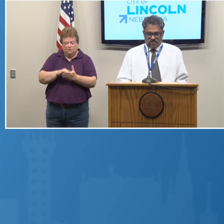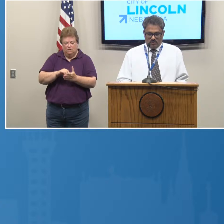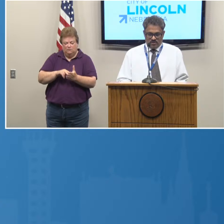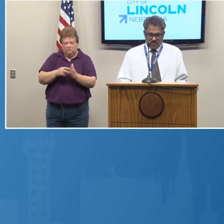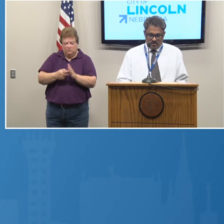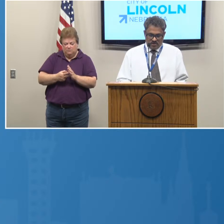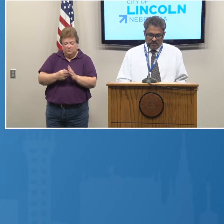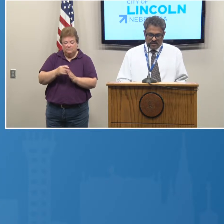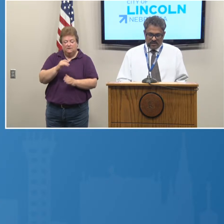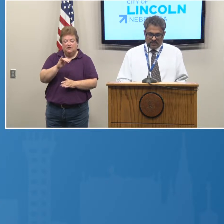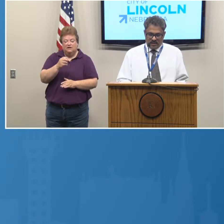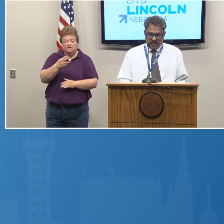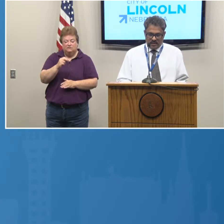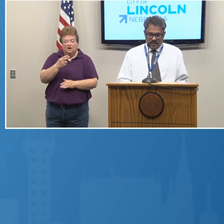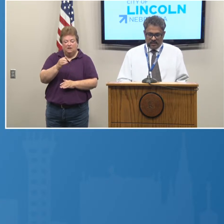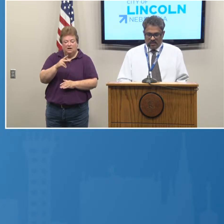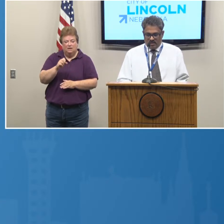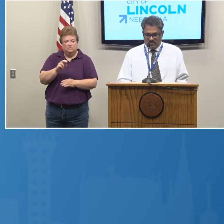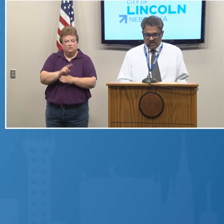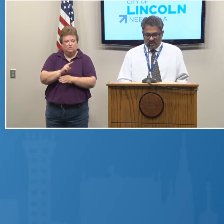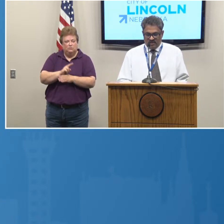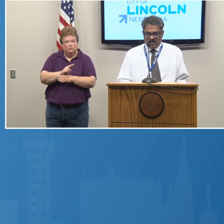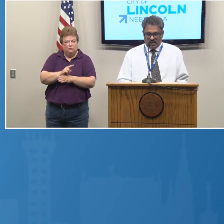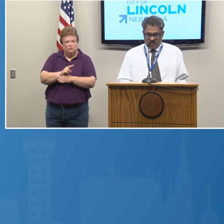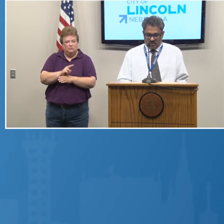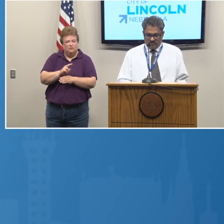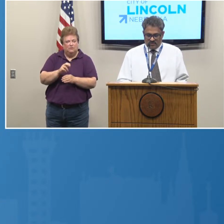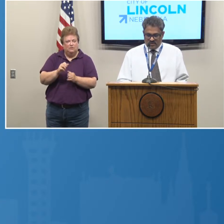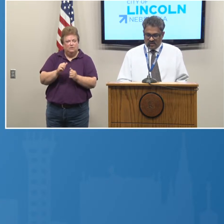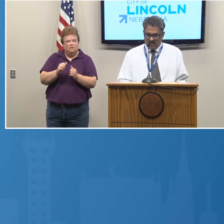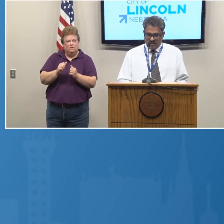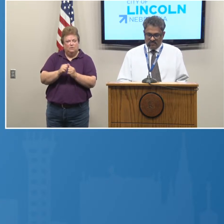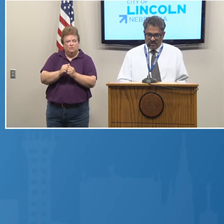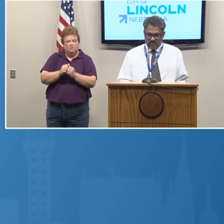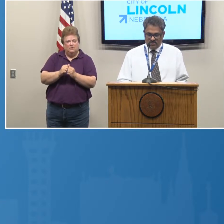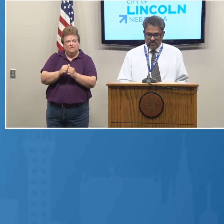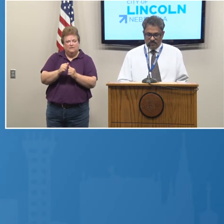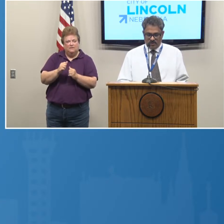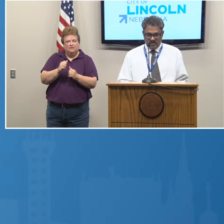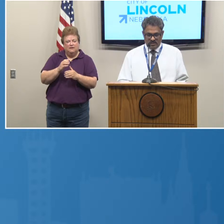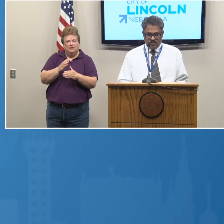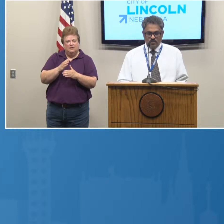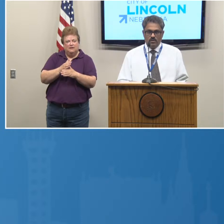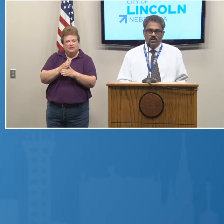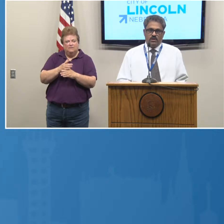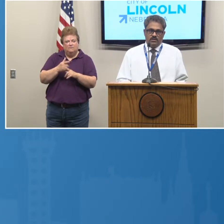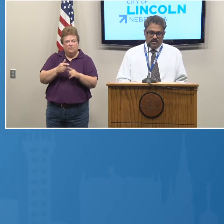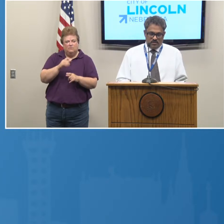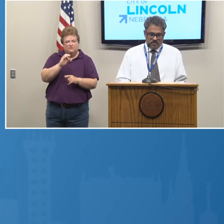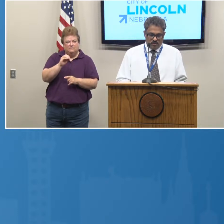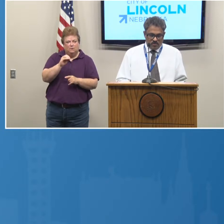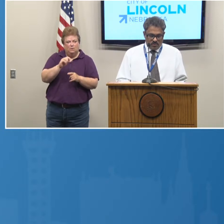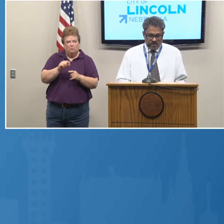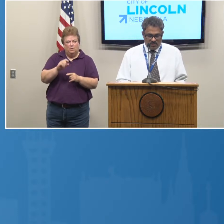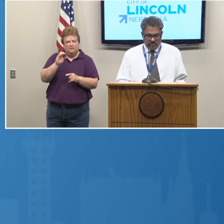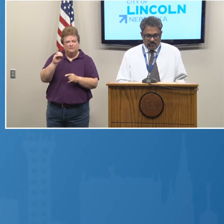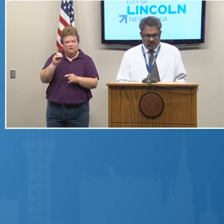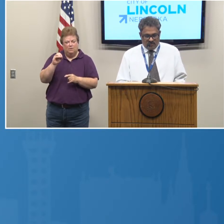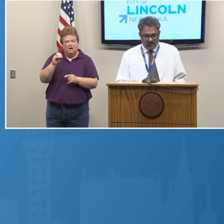Hopkins chose to use a scale with 7 cutoffs ranging from 0.0